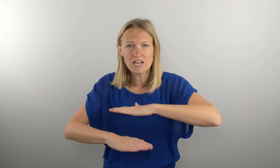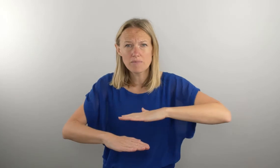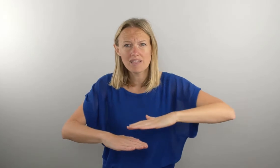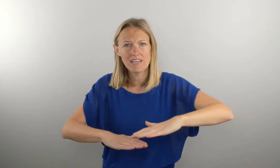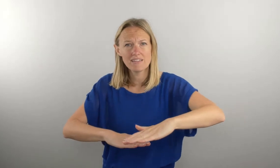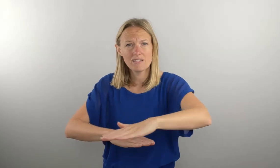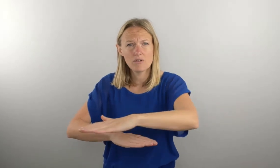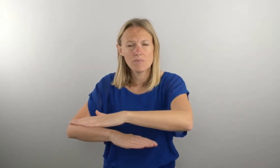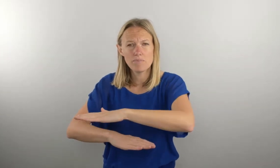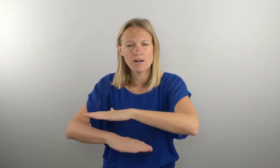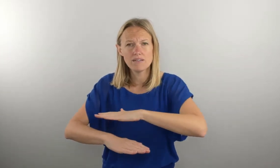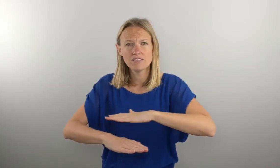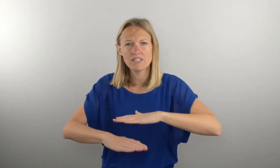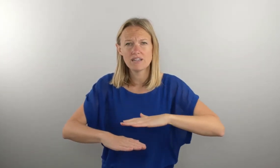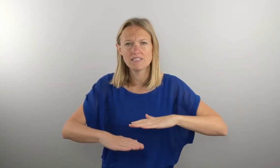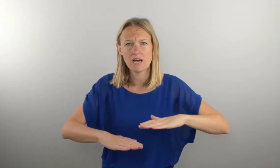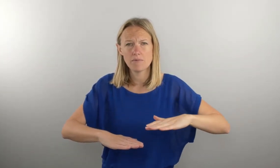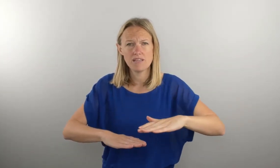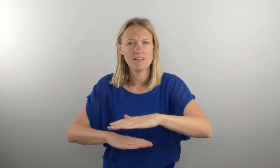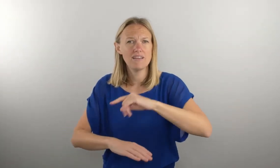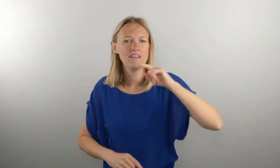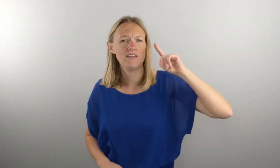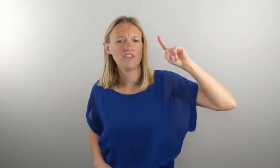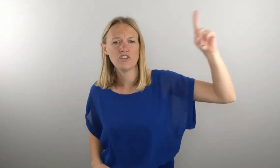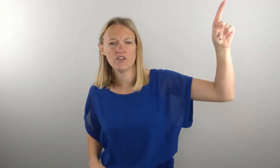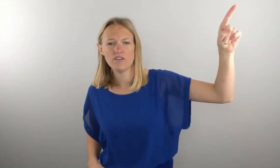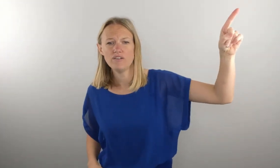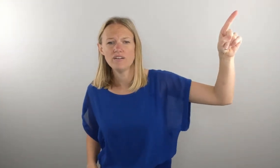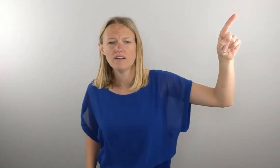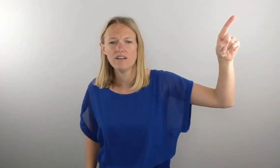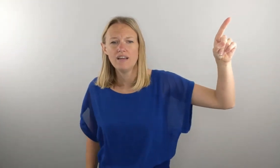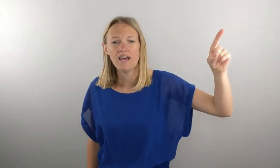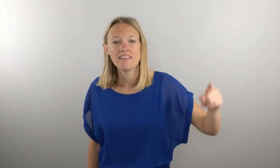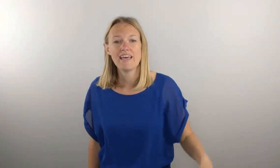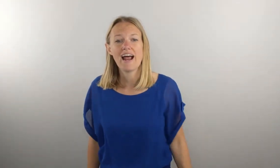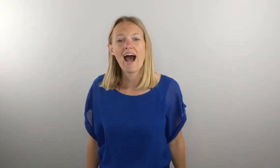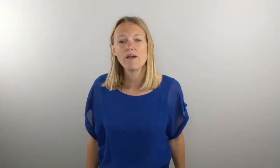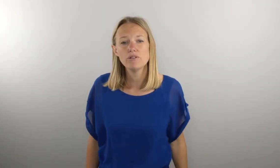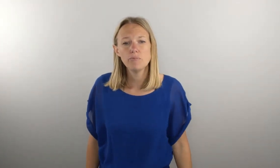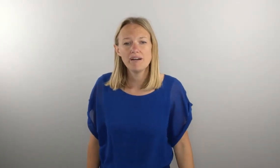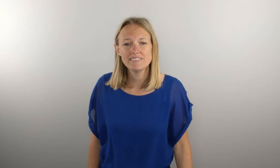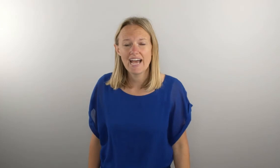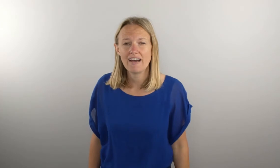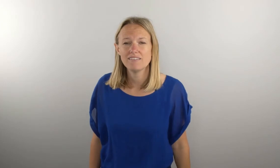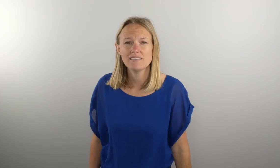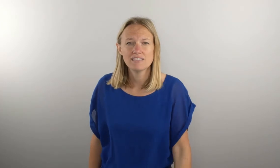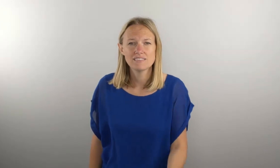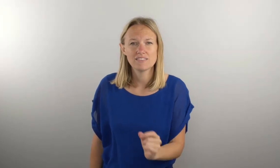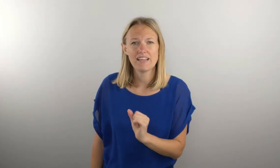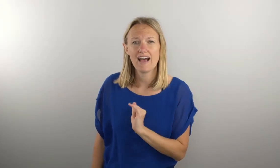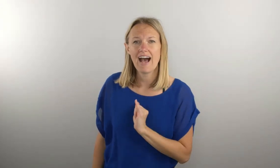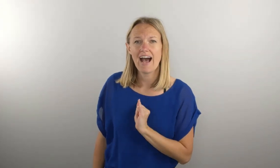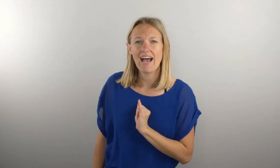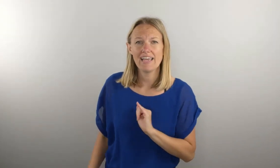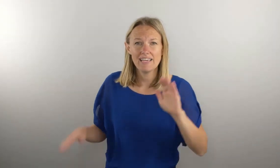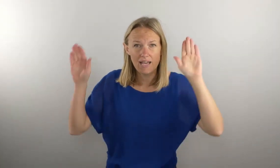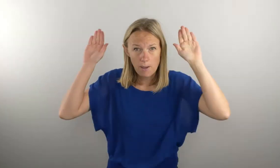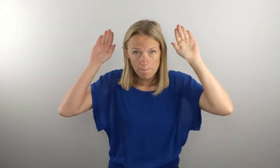dominant hand and go above your non-dominant, you. And then I will bow down. So then I